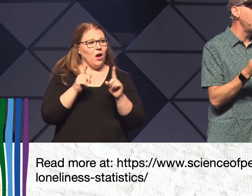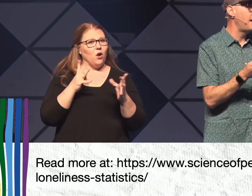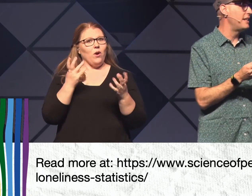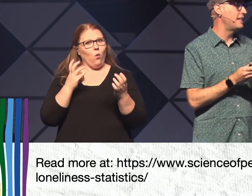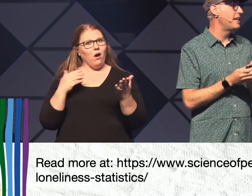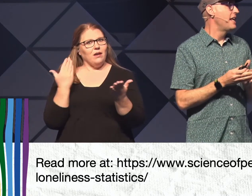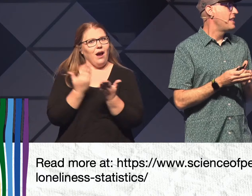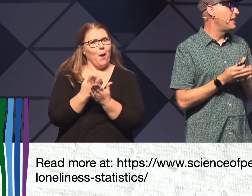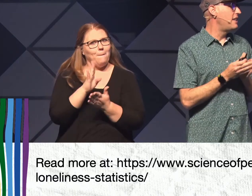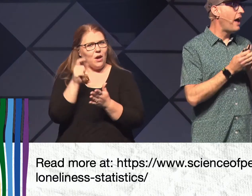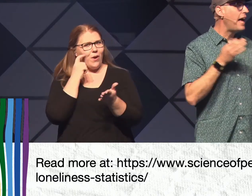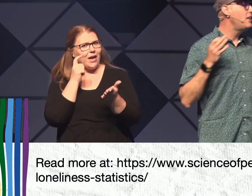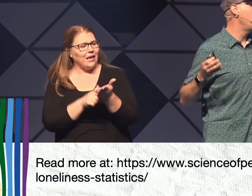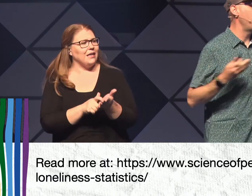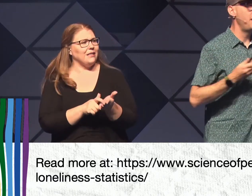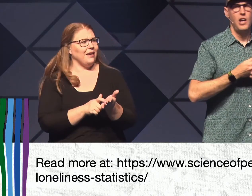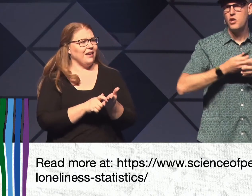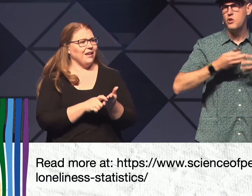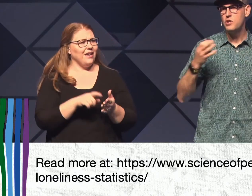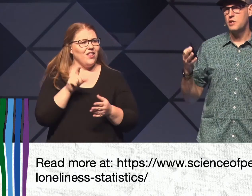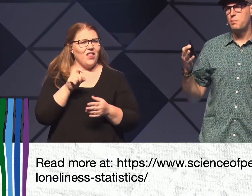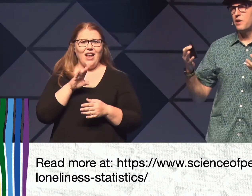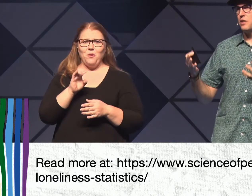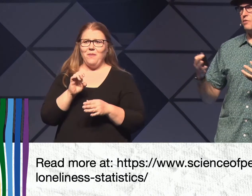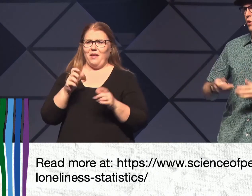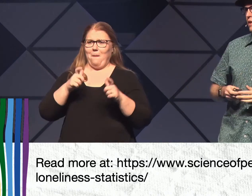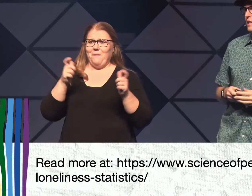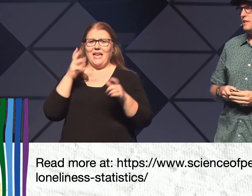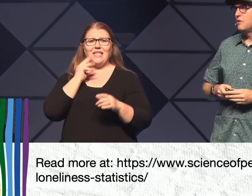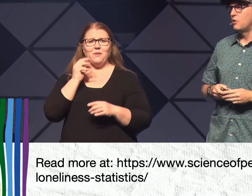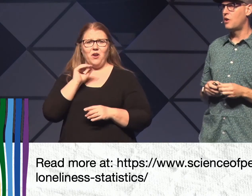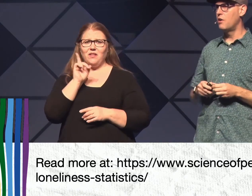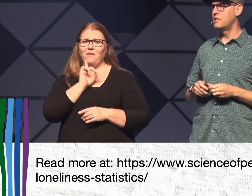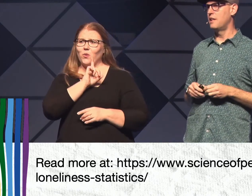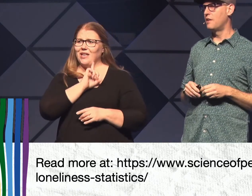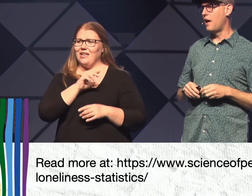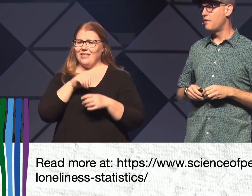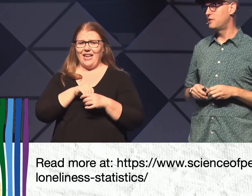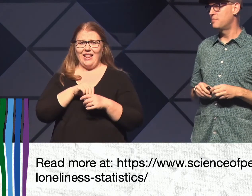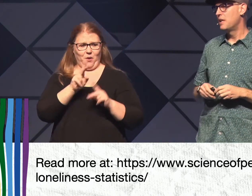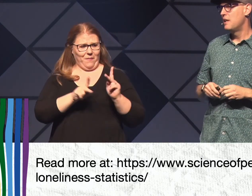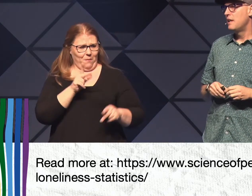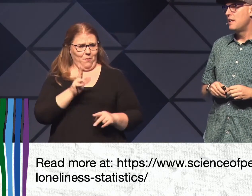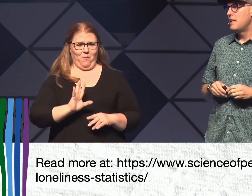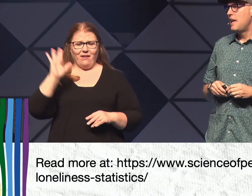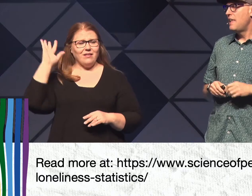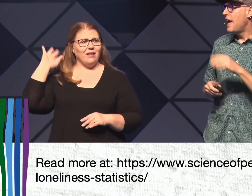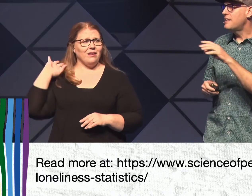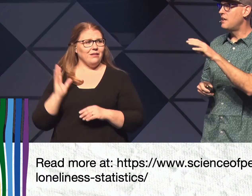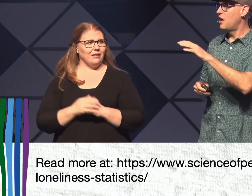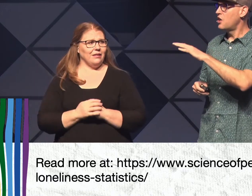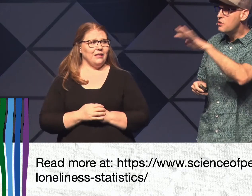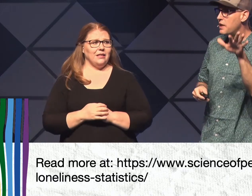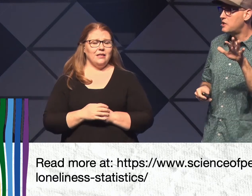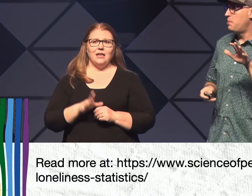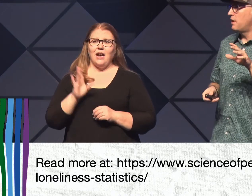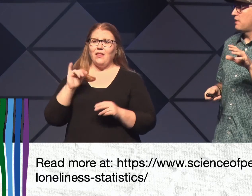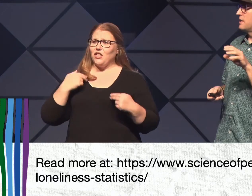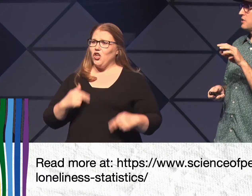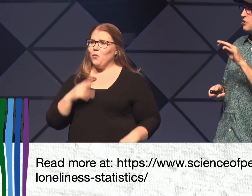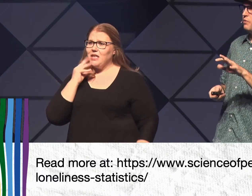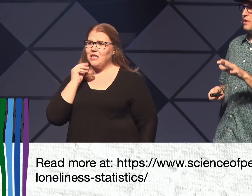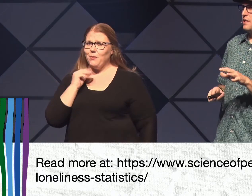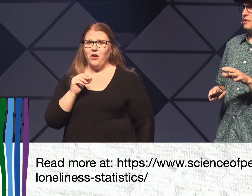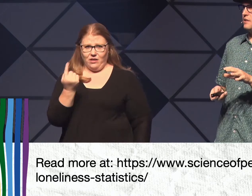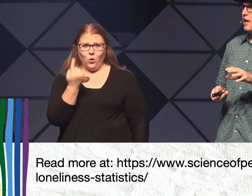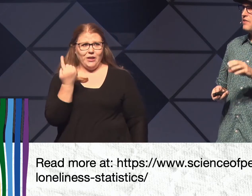by recognizing that there had to have been a huge experience of loneliness in those hearts and lives. And that's a human